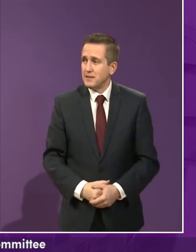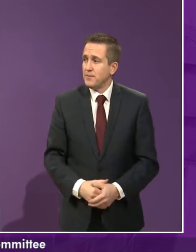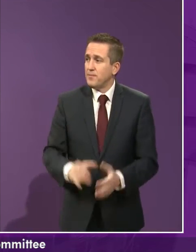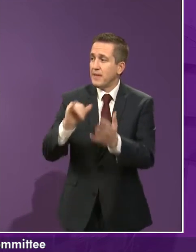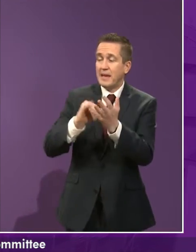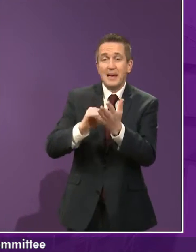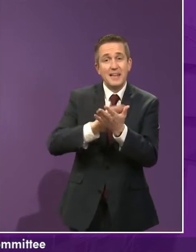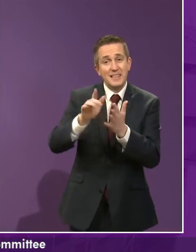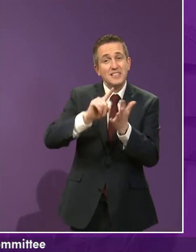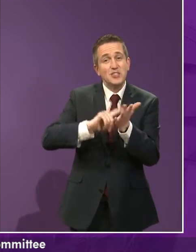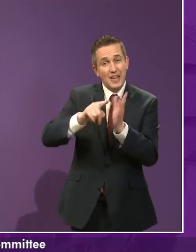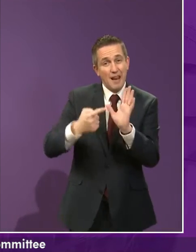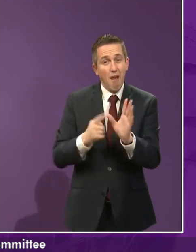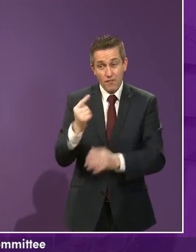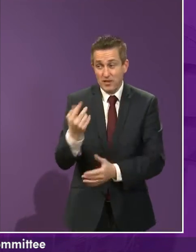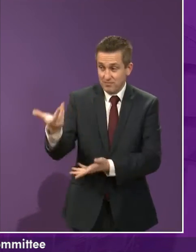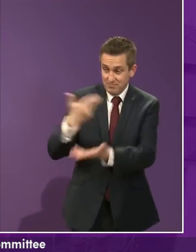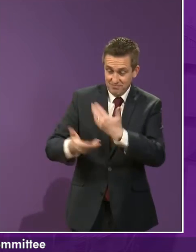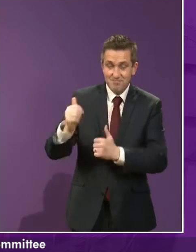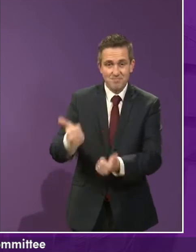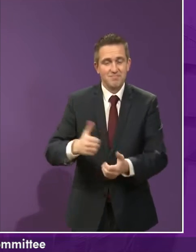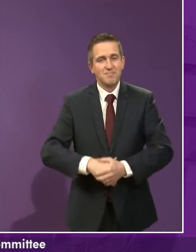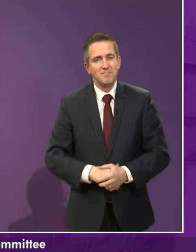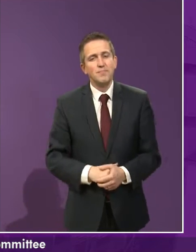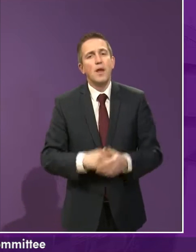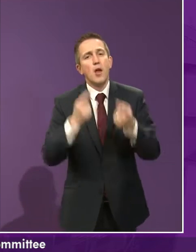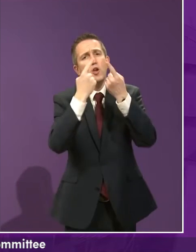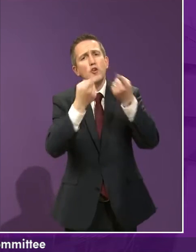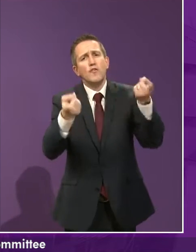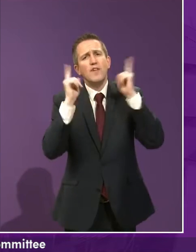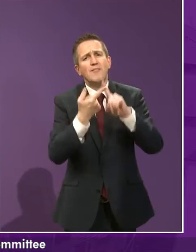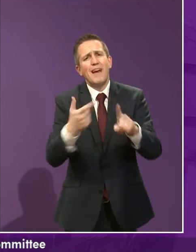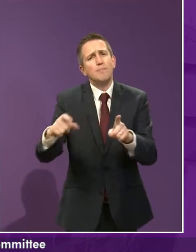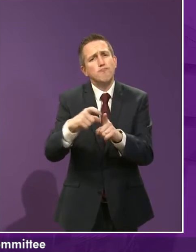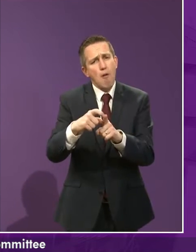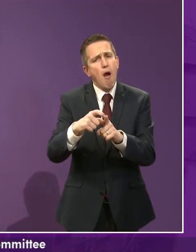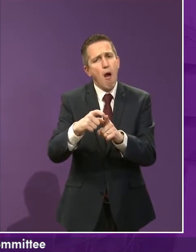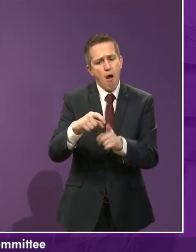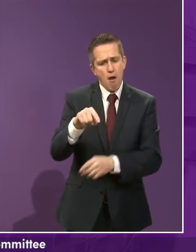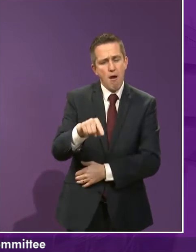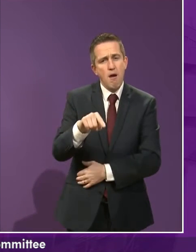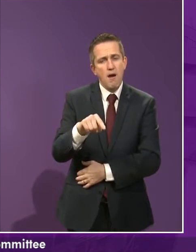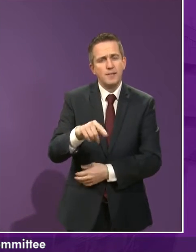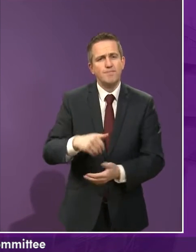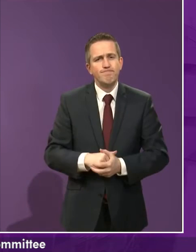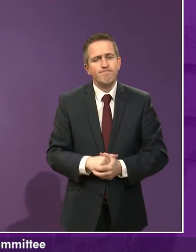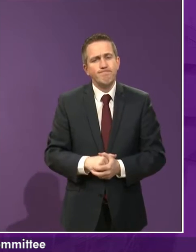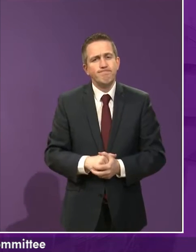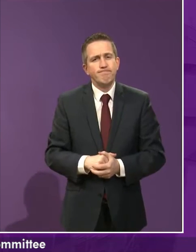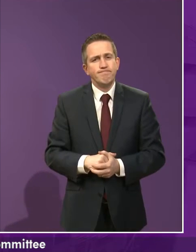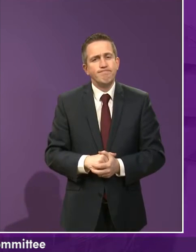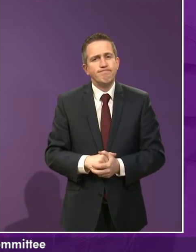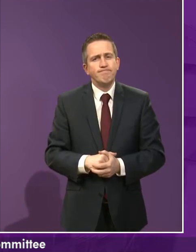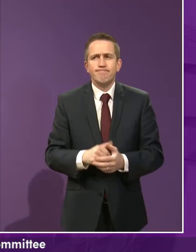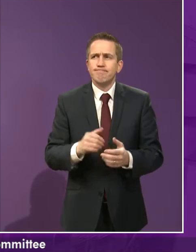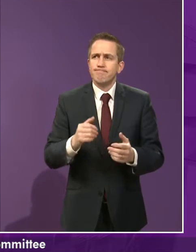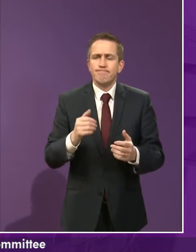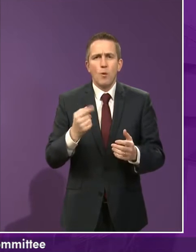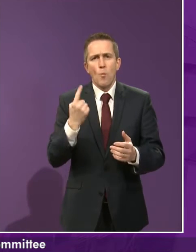Sheila. Thank you. Speaking for the University of Edinburgh, you'll be aware that we're one of